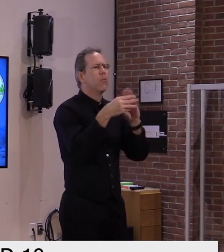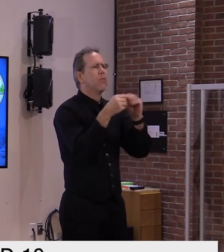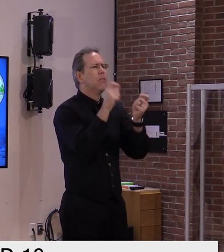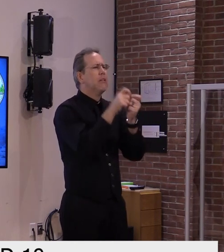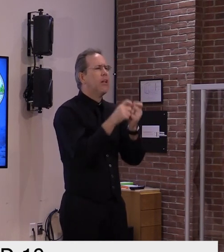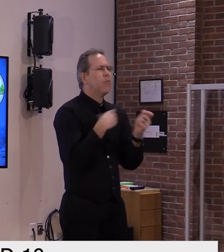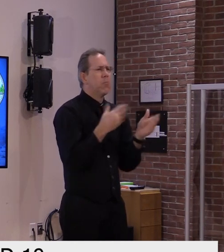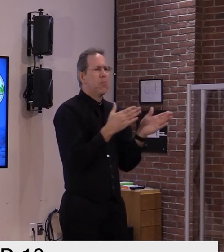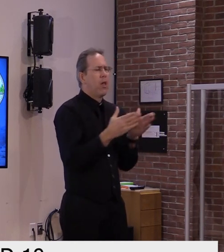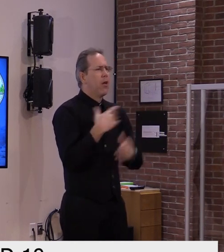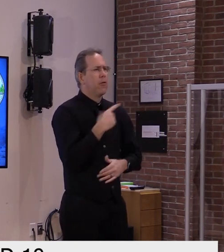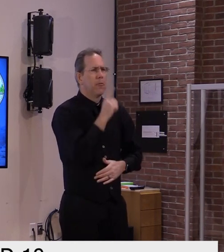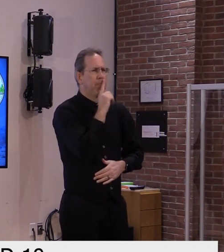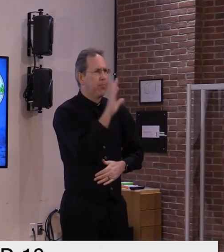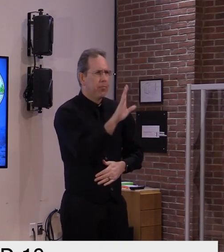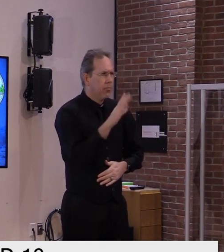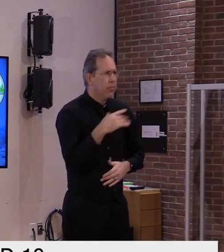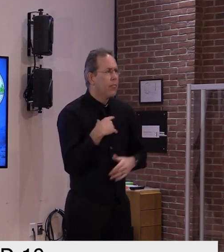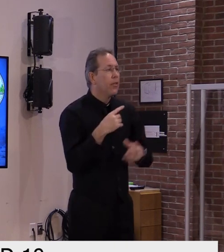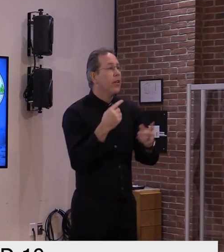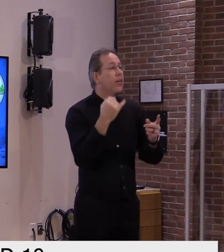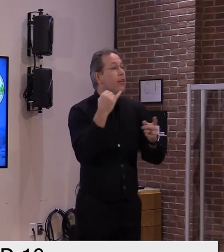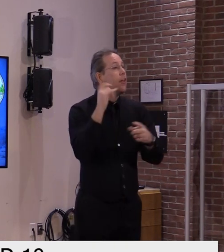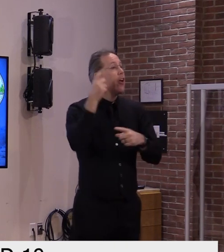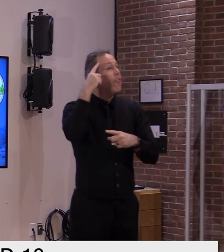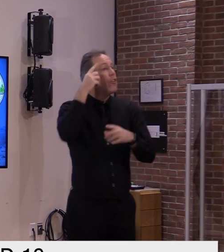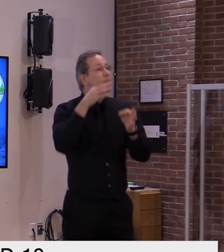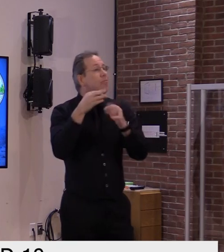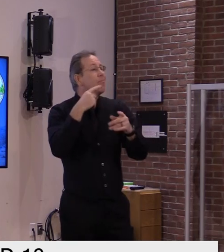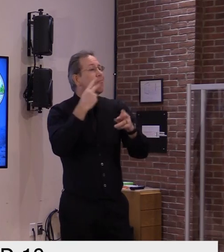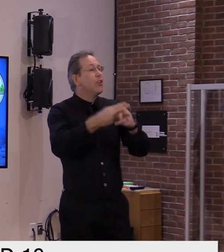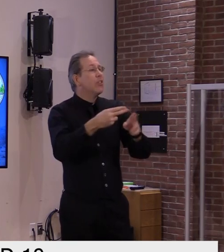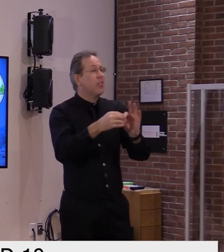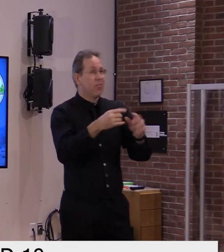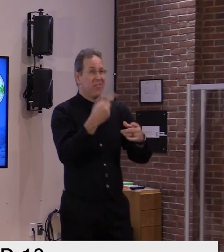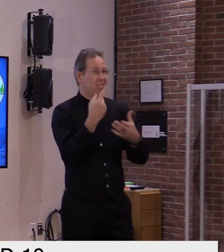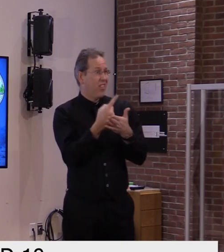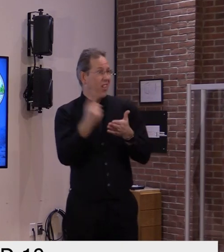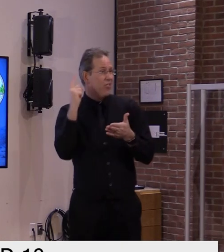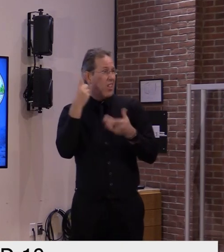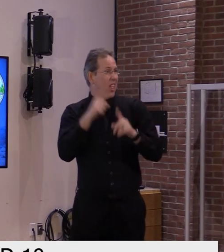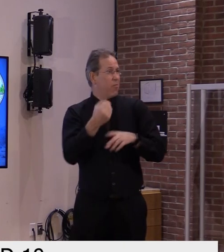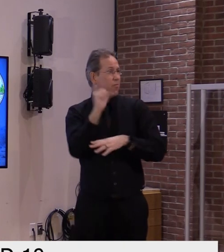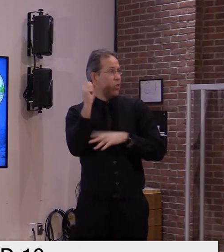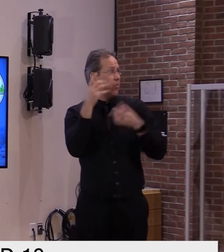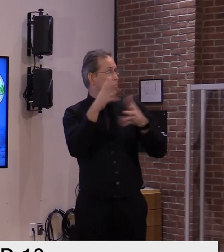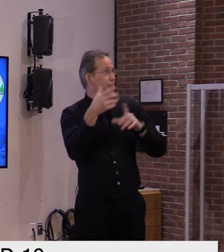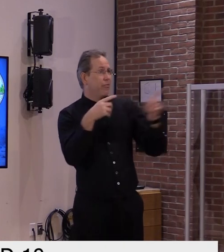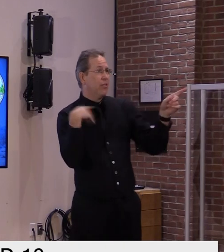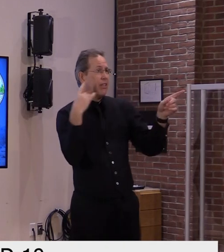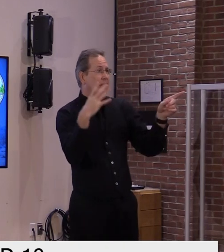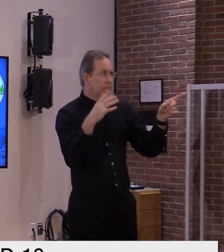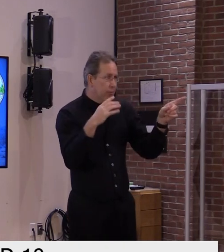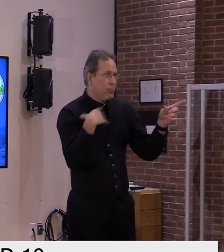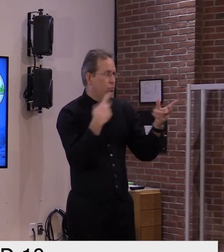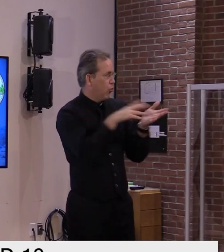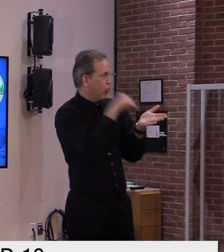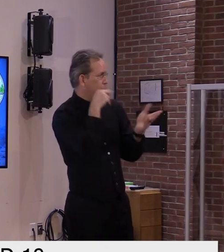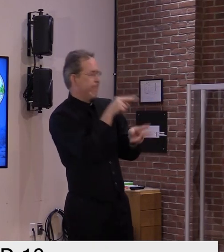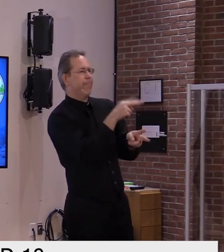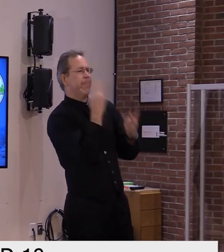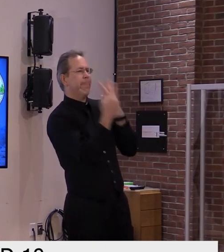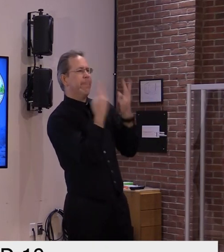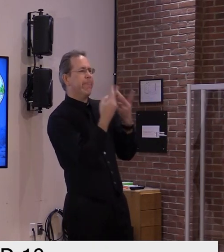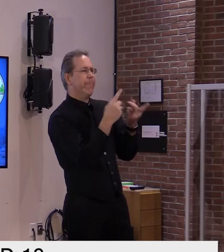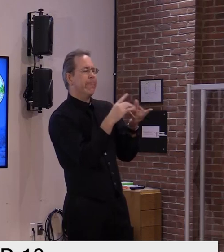said, there are those who clearly demonstrated last week their intent on insurrection. And what we don't want is